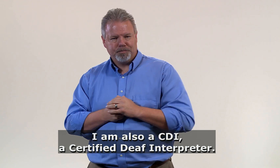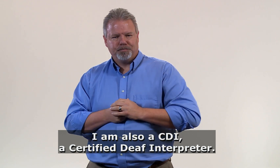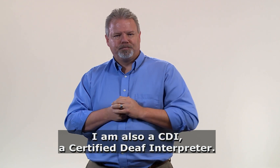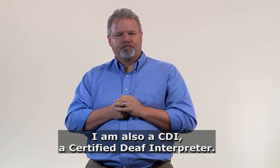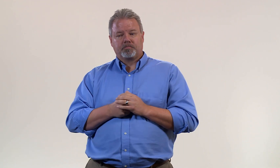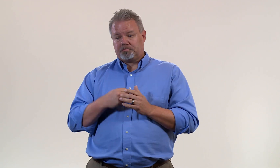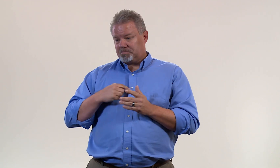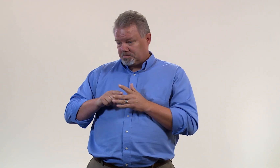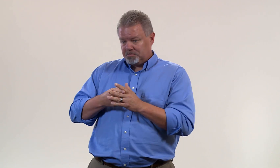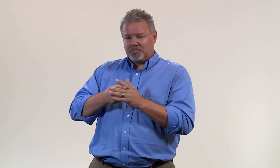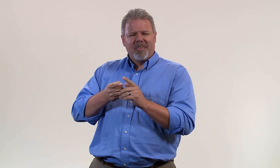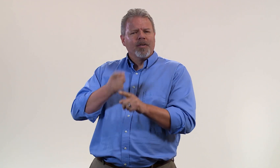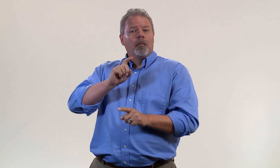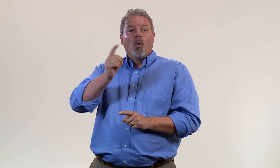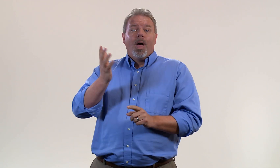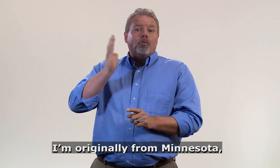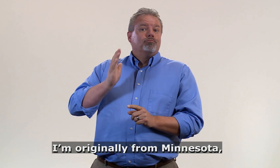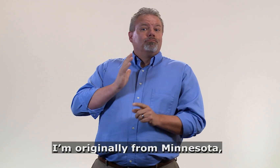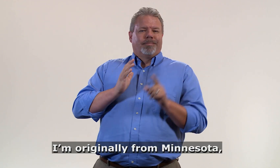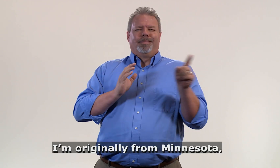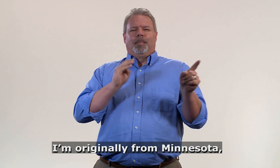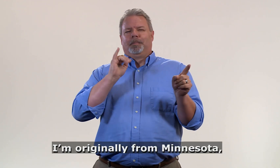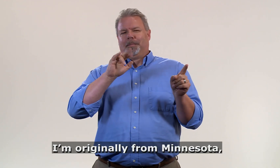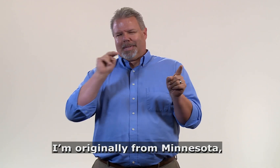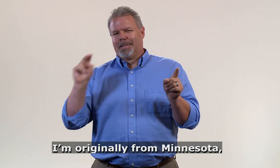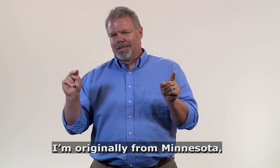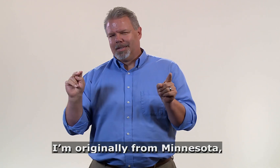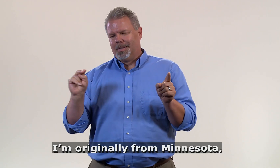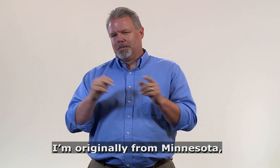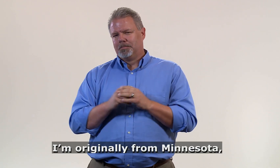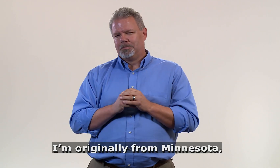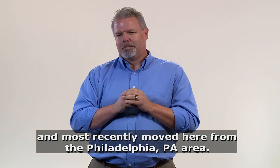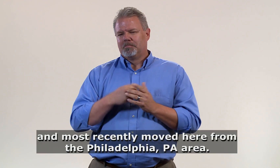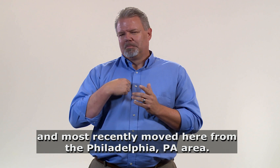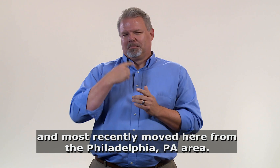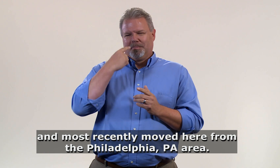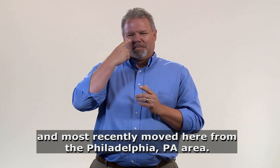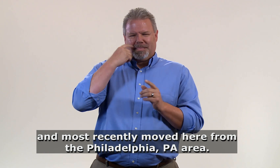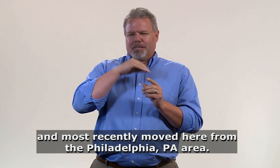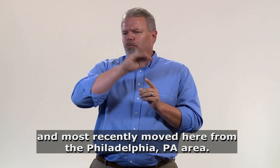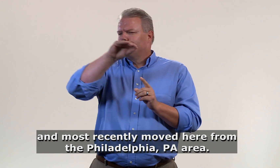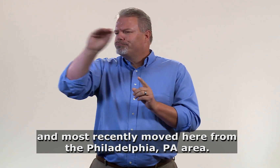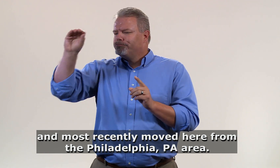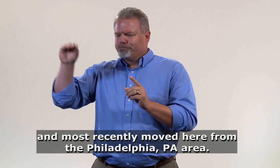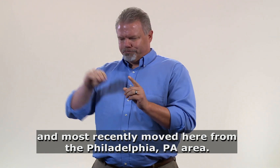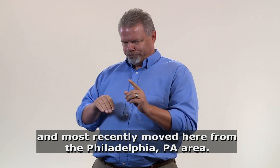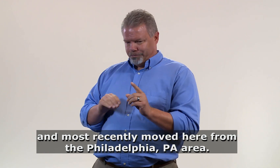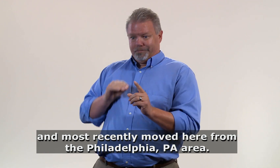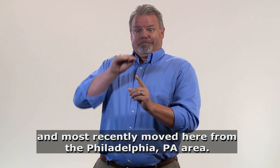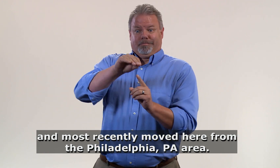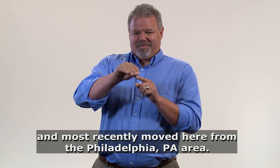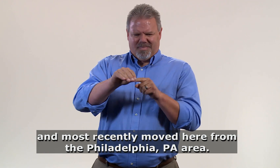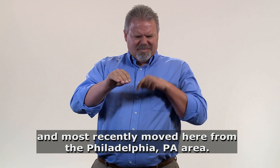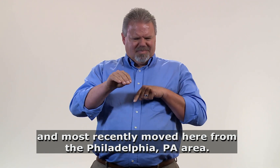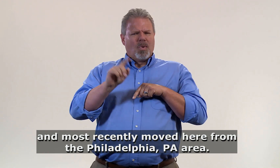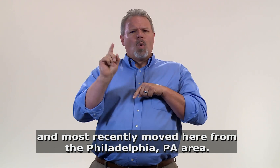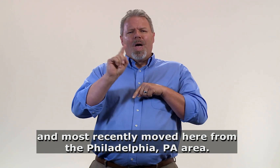interpreter. I'm originally from Minnesota, and most recently moved here from